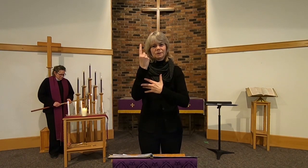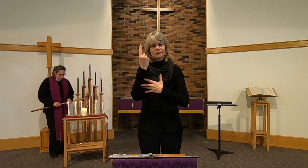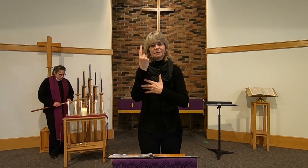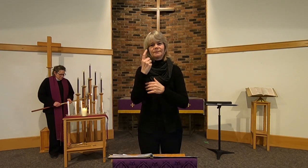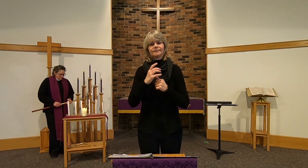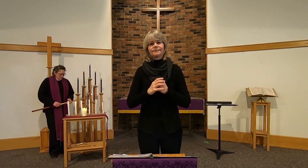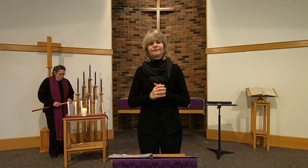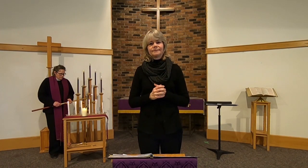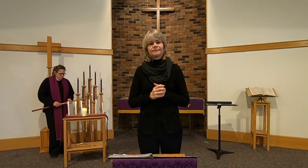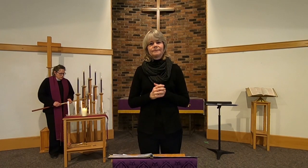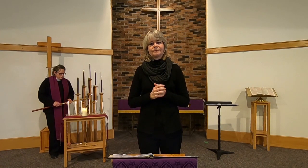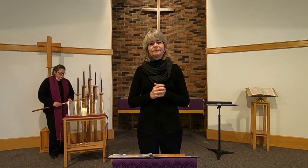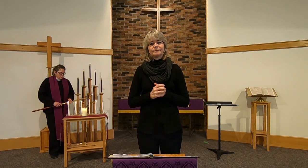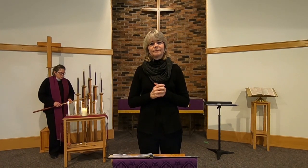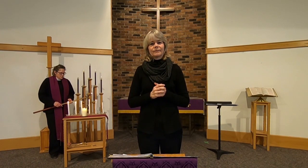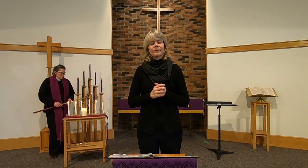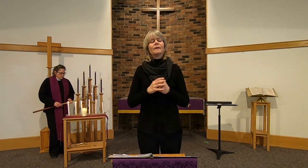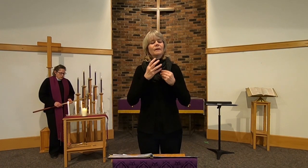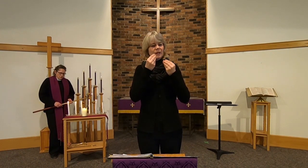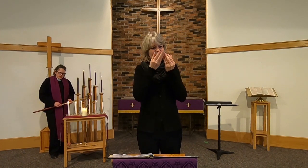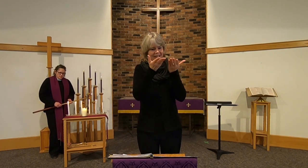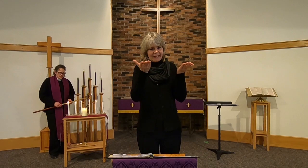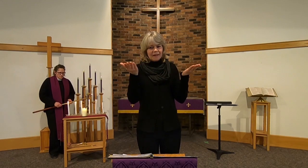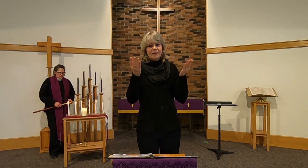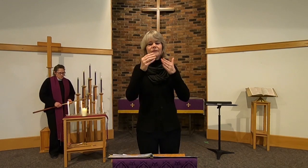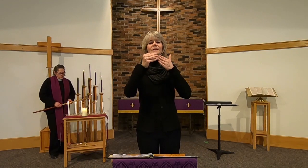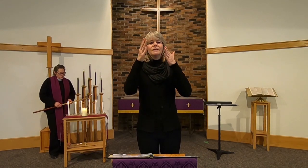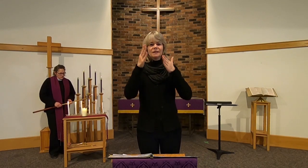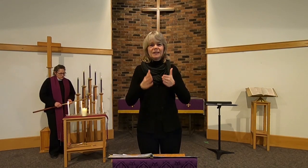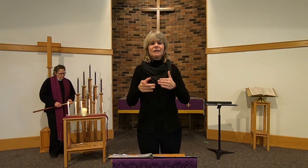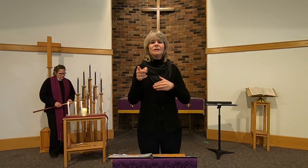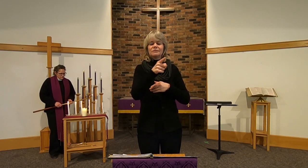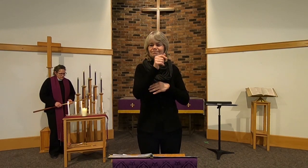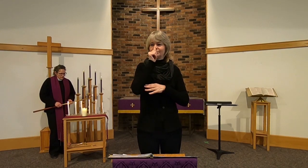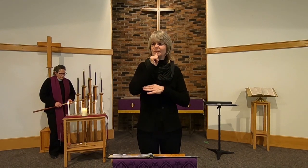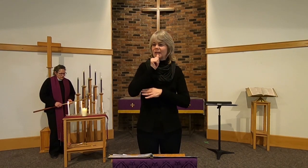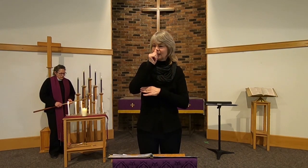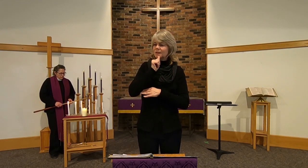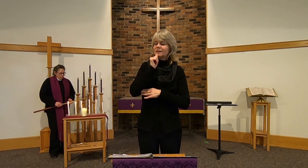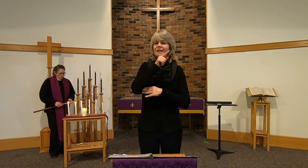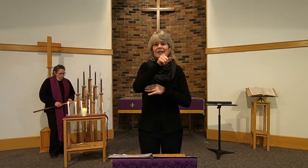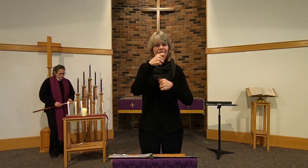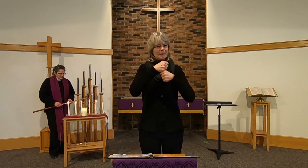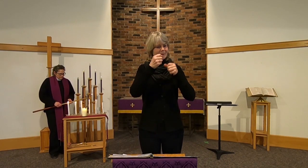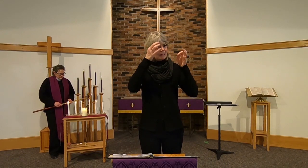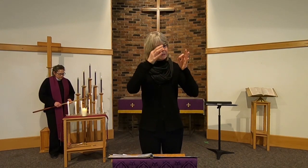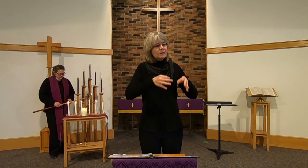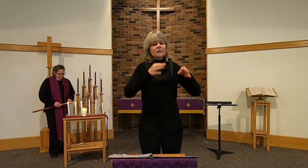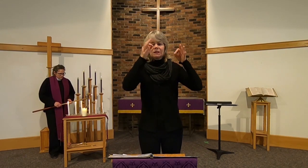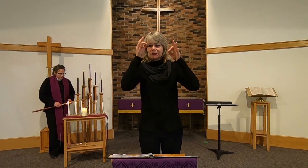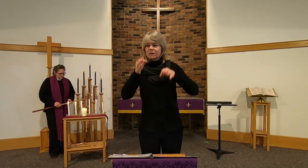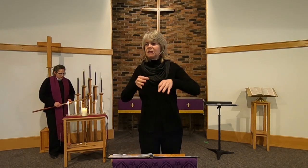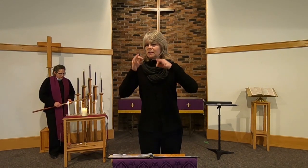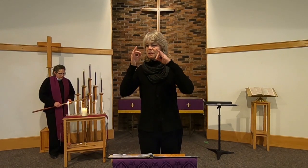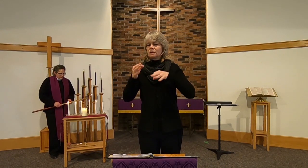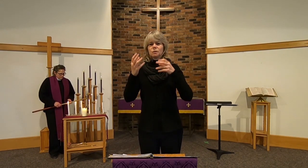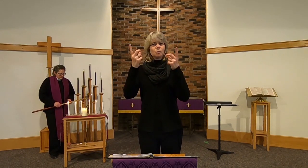Give them endurance for all the decisions that they still have to make. going forward.